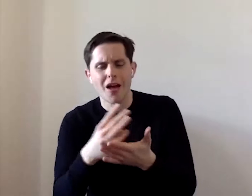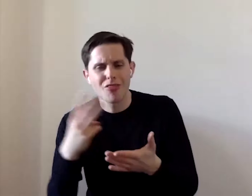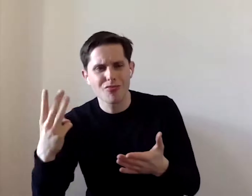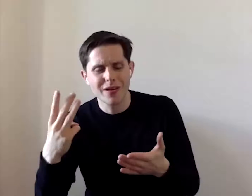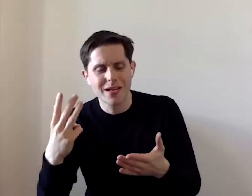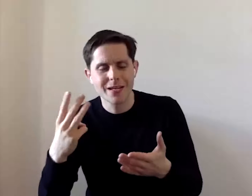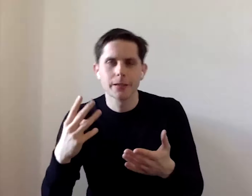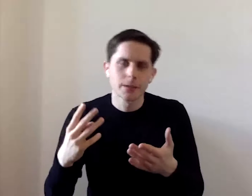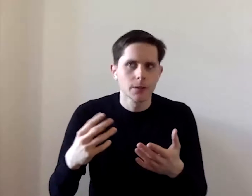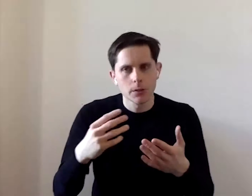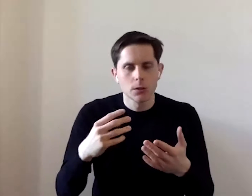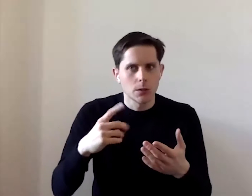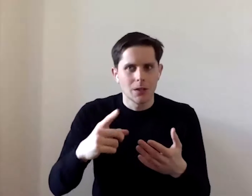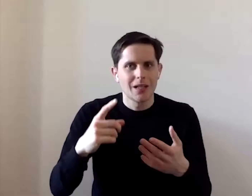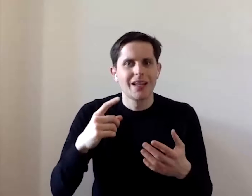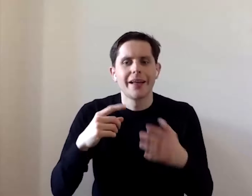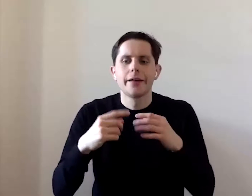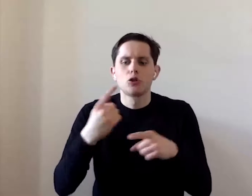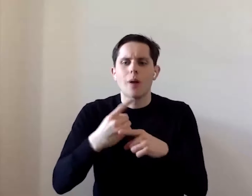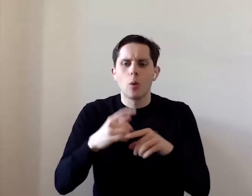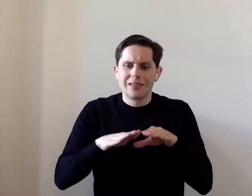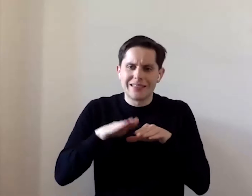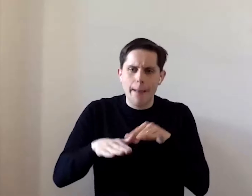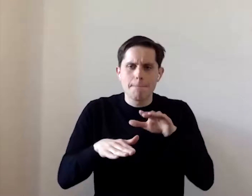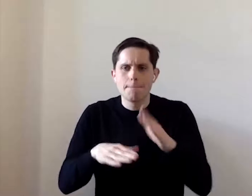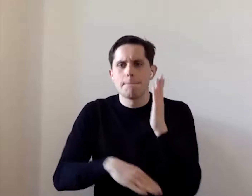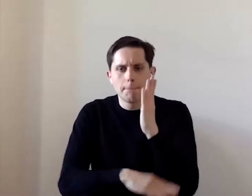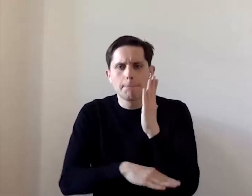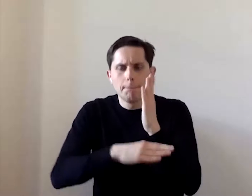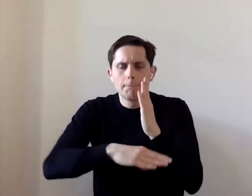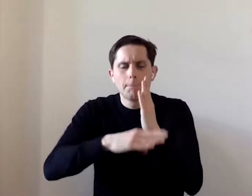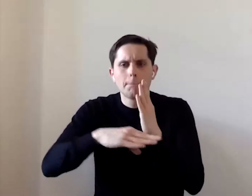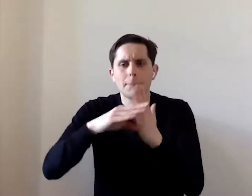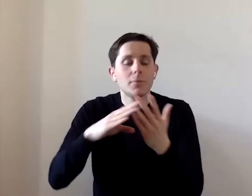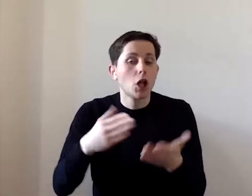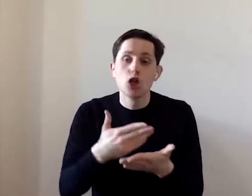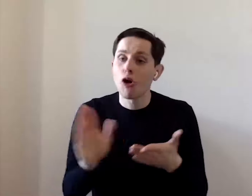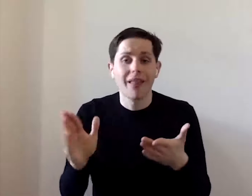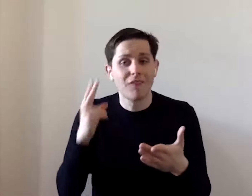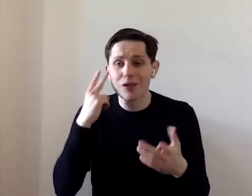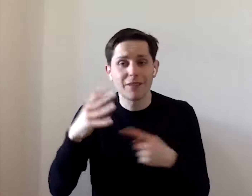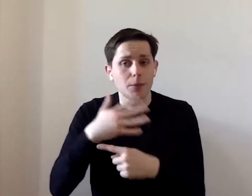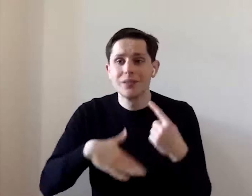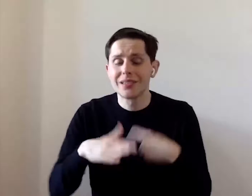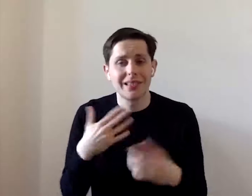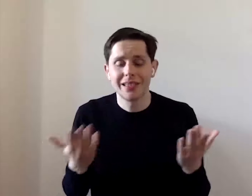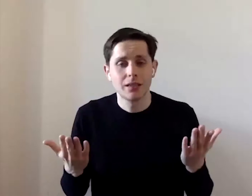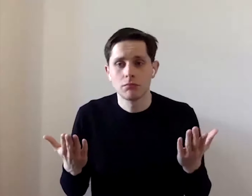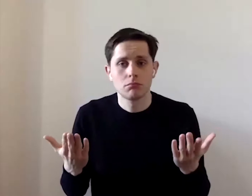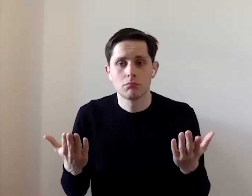three in those steps, I wouldn't say that it's really, really clear, certainly for the deaf community, about those steps